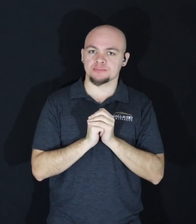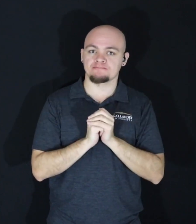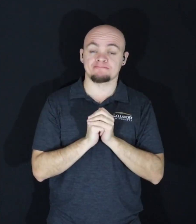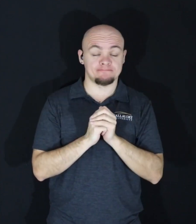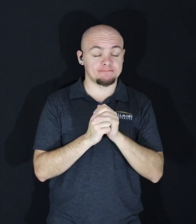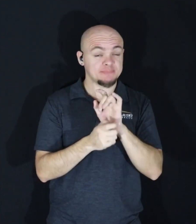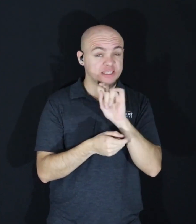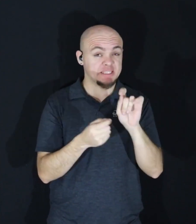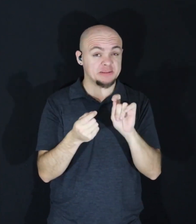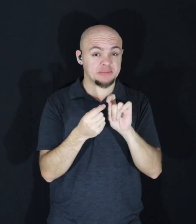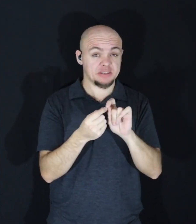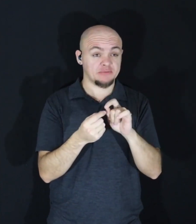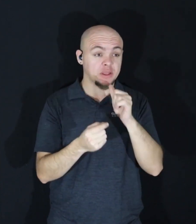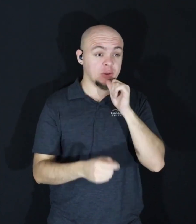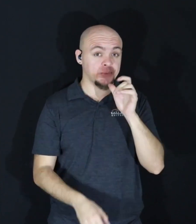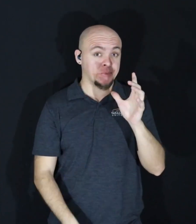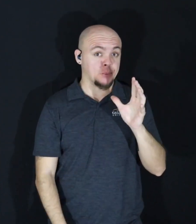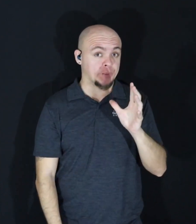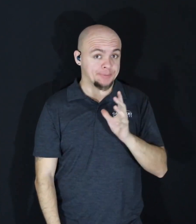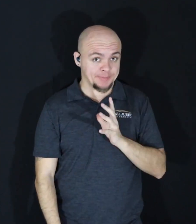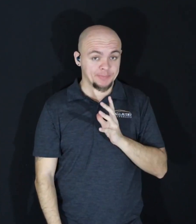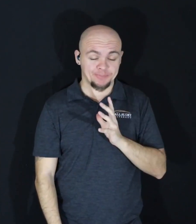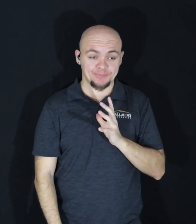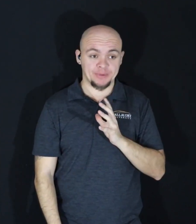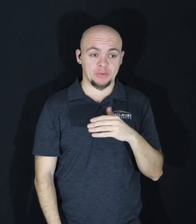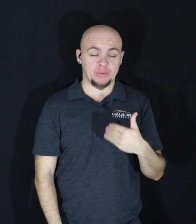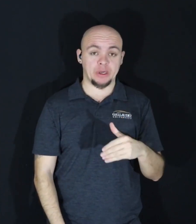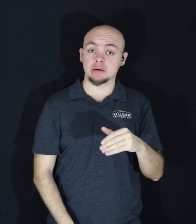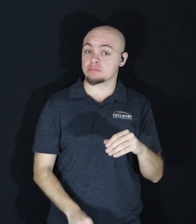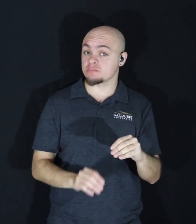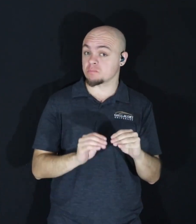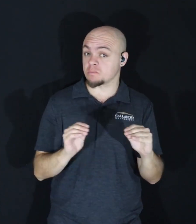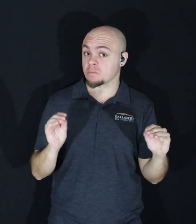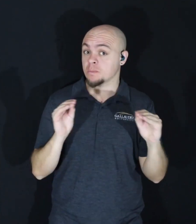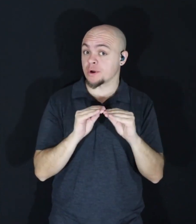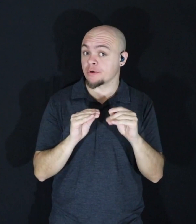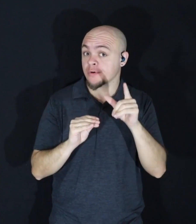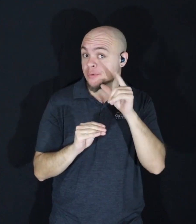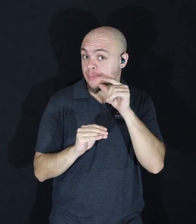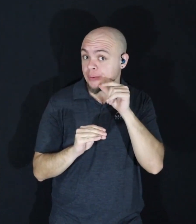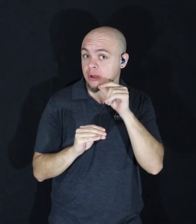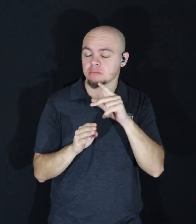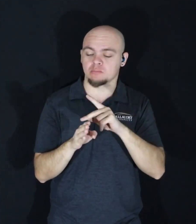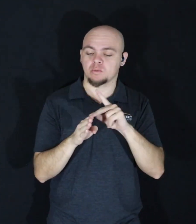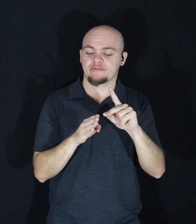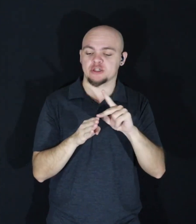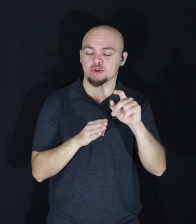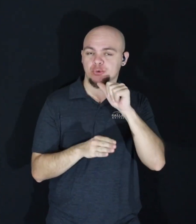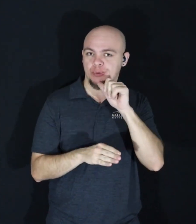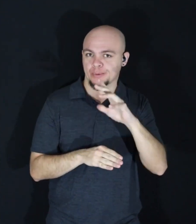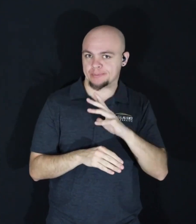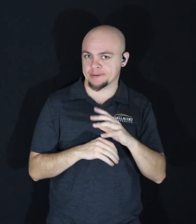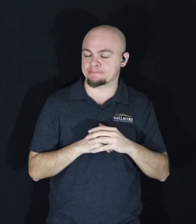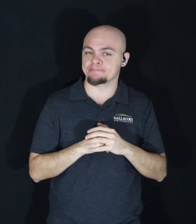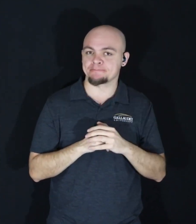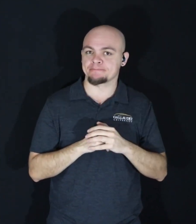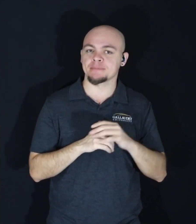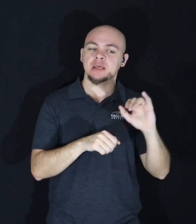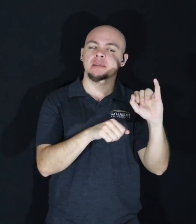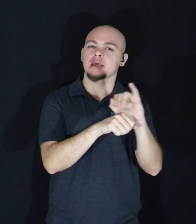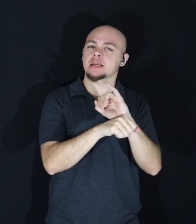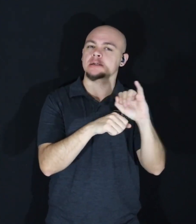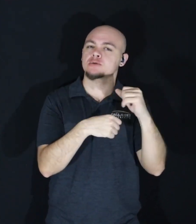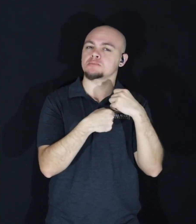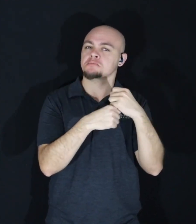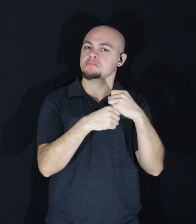particularly when it comes to women, even more so when it comes to professional women. Just look at all the industries that produce